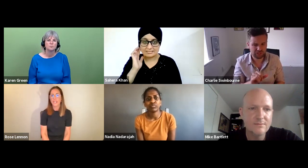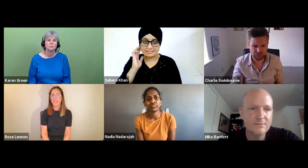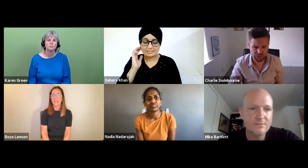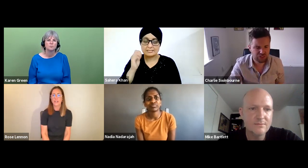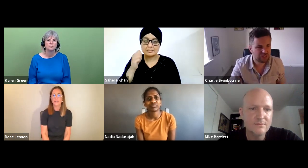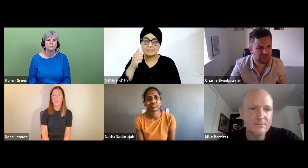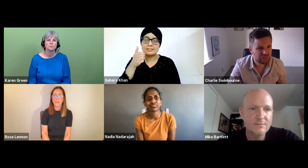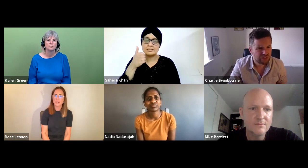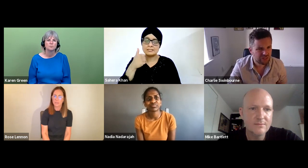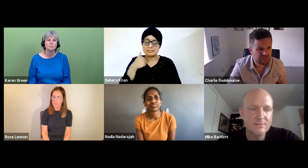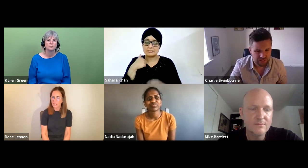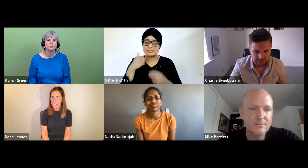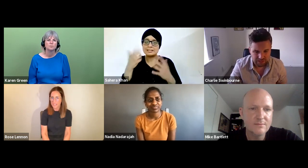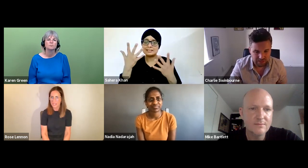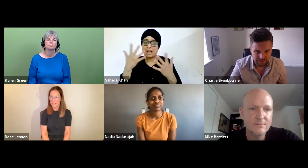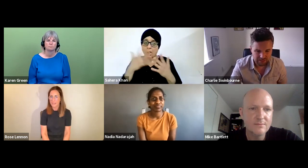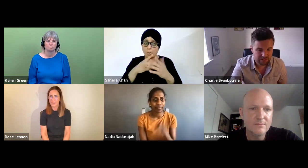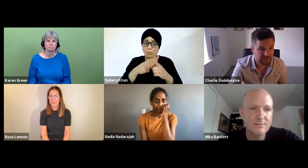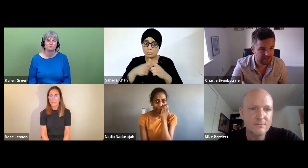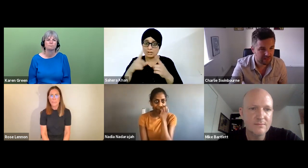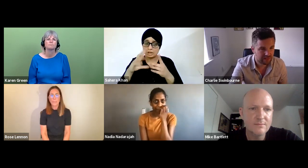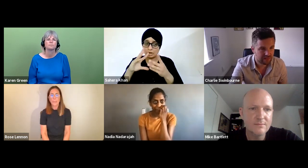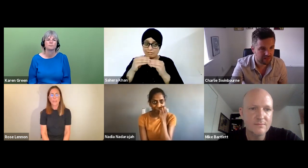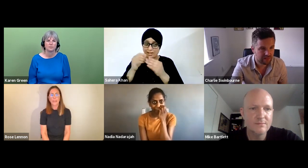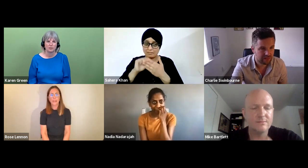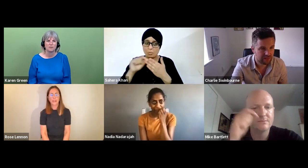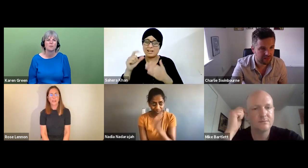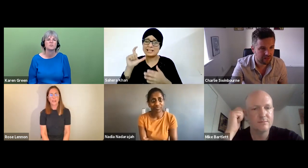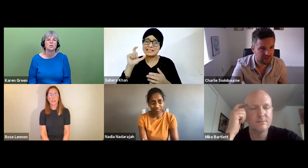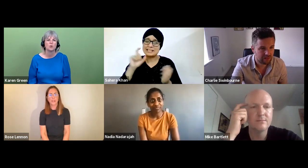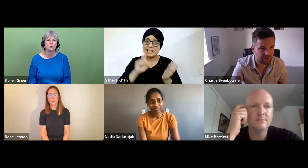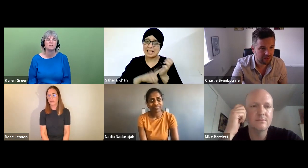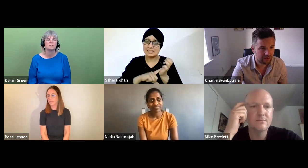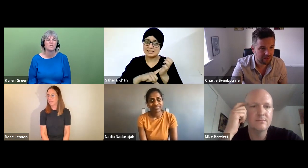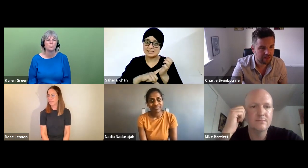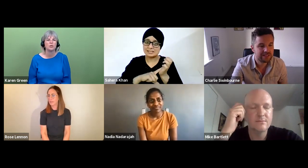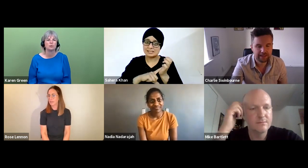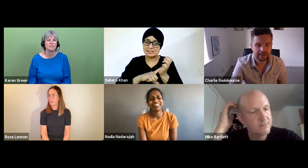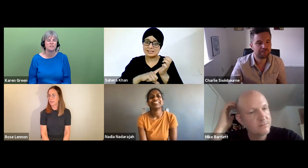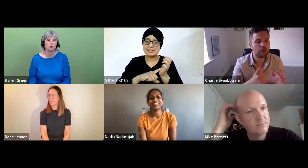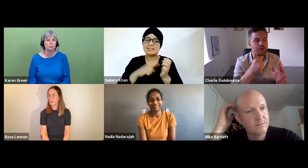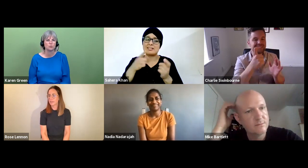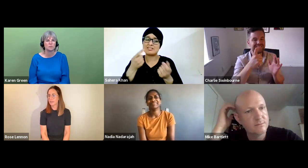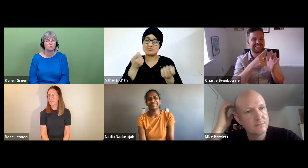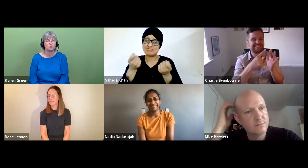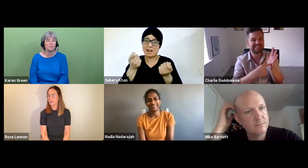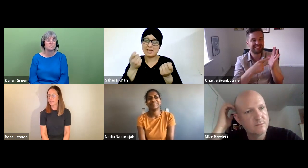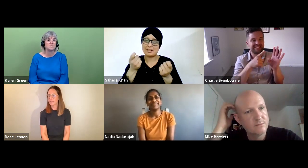it a mainstream course that you attended? Yep, so the 10-week creative course was with the City